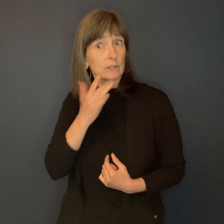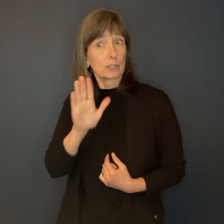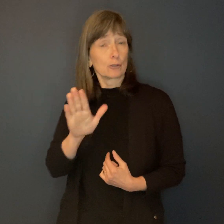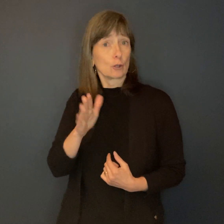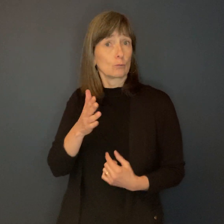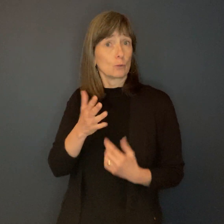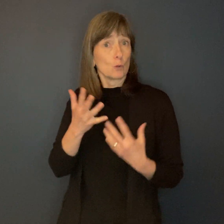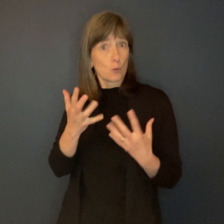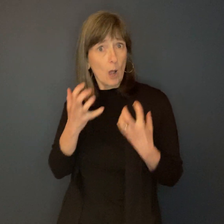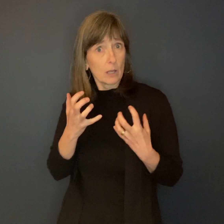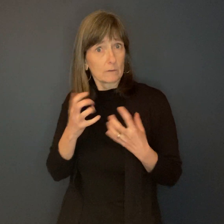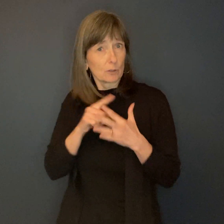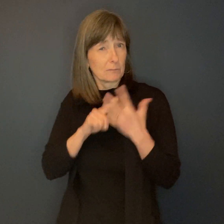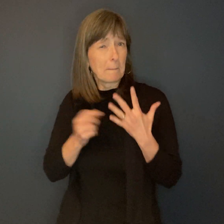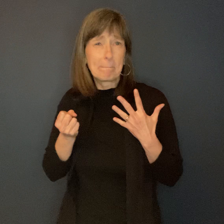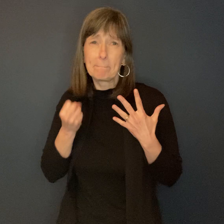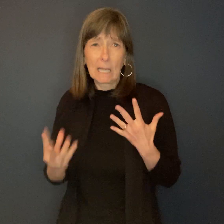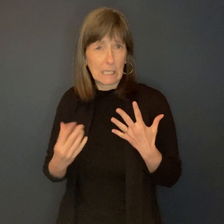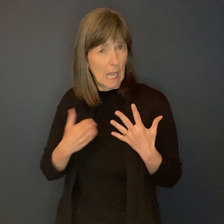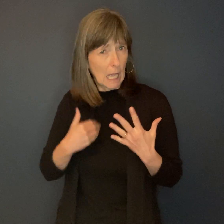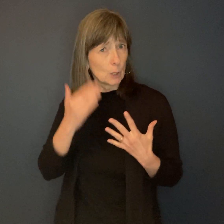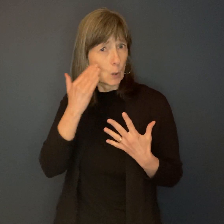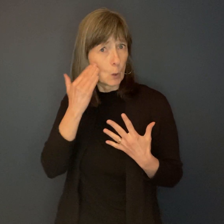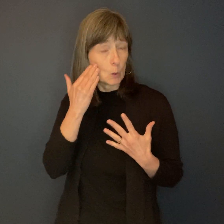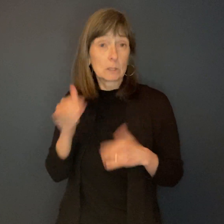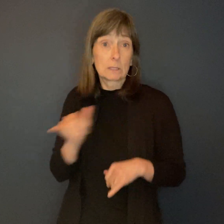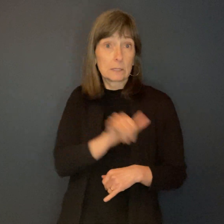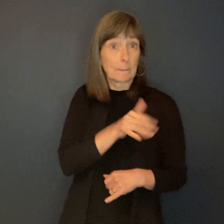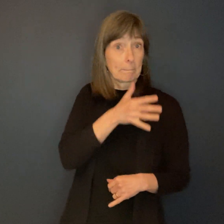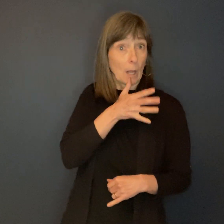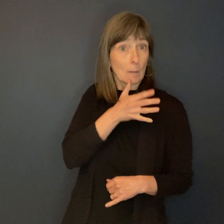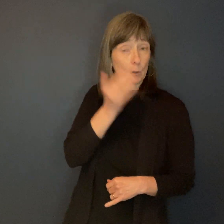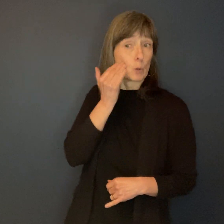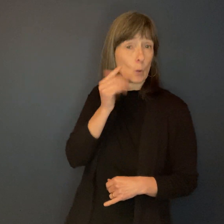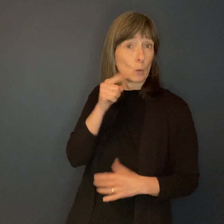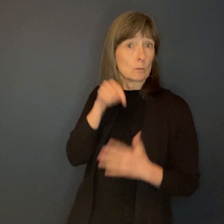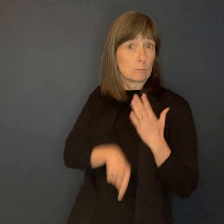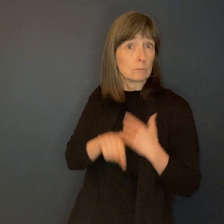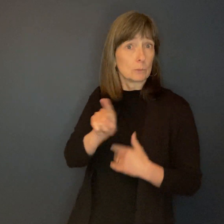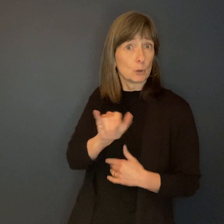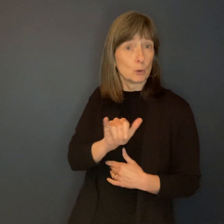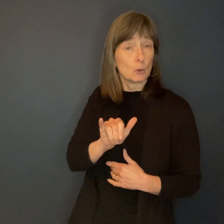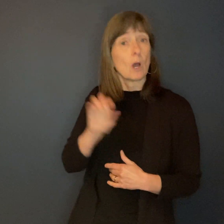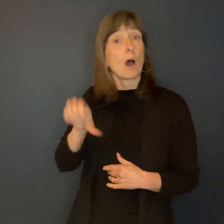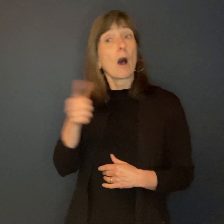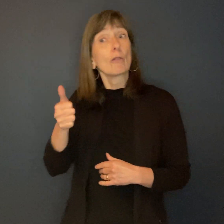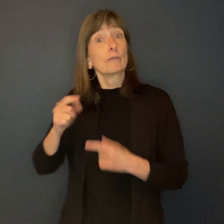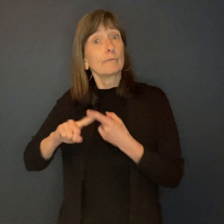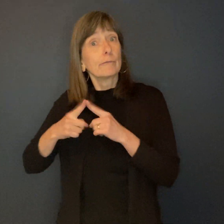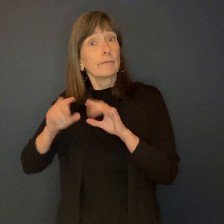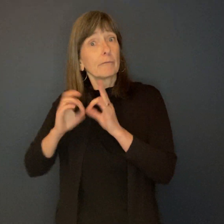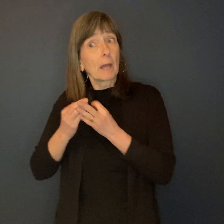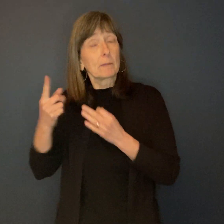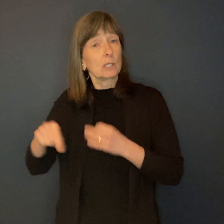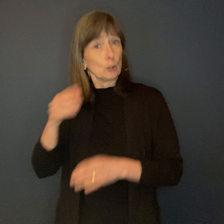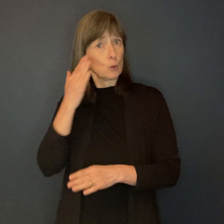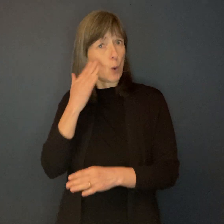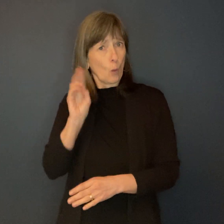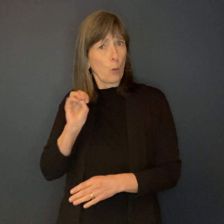many issues. And so does her mother, and so do other people that know her. And our challenge in this process, I guess,